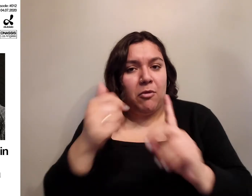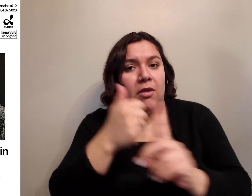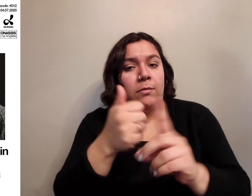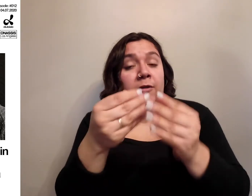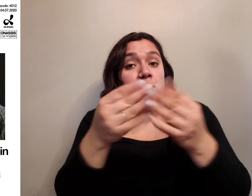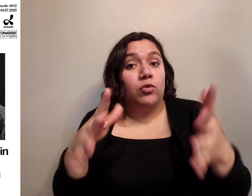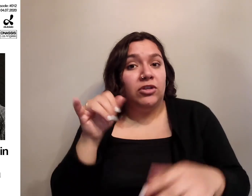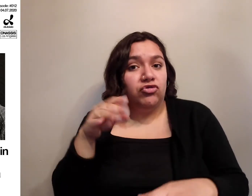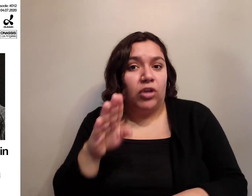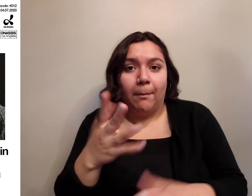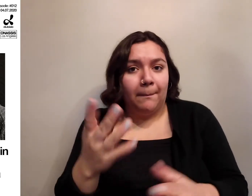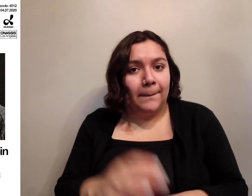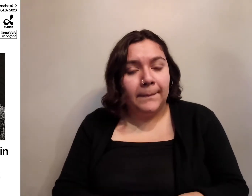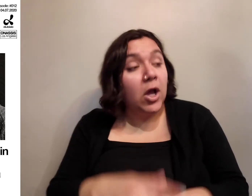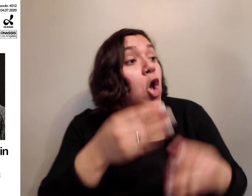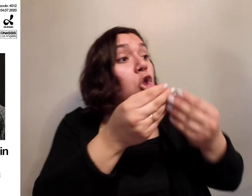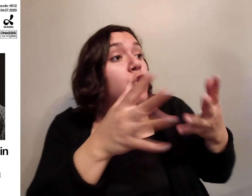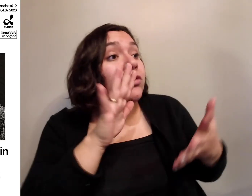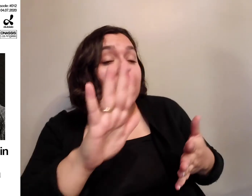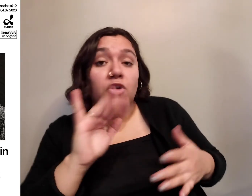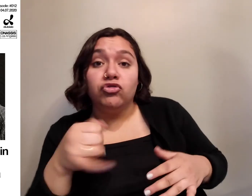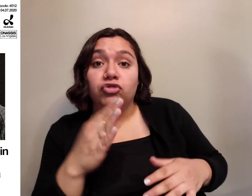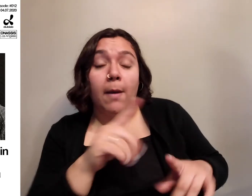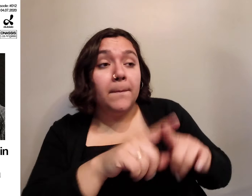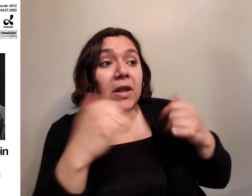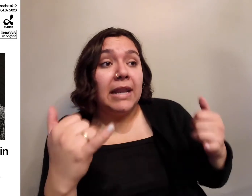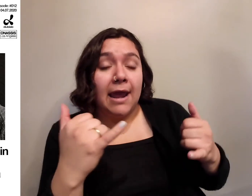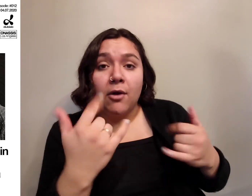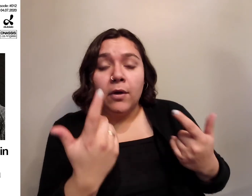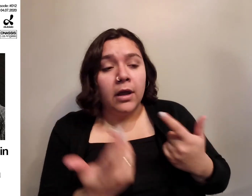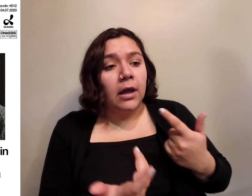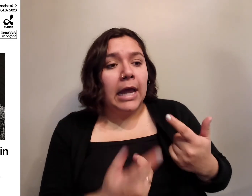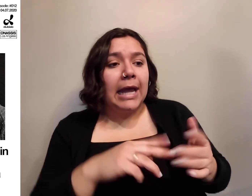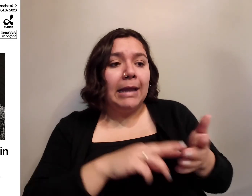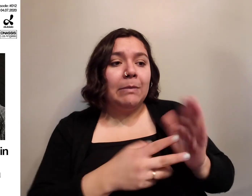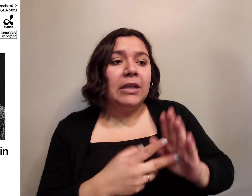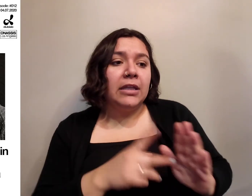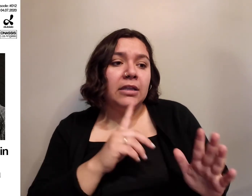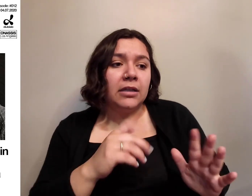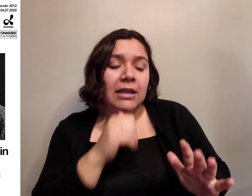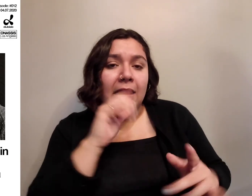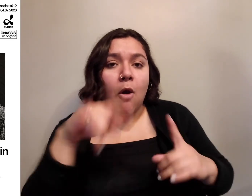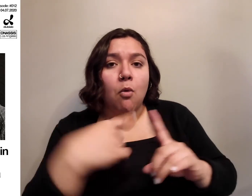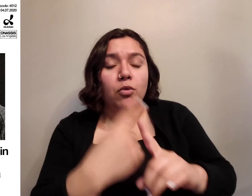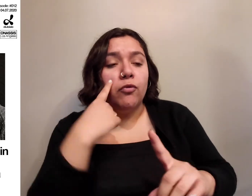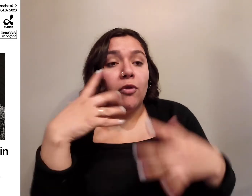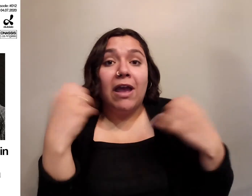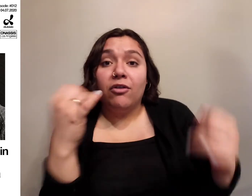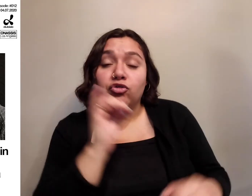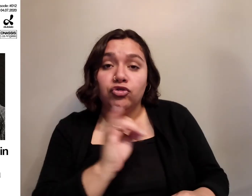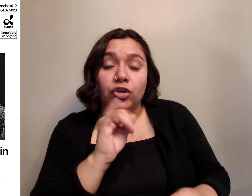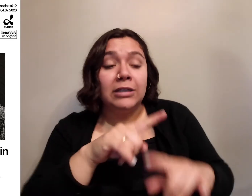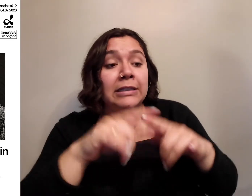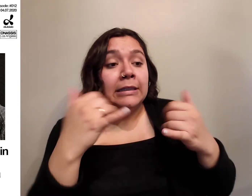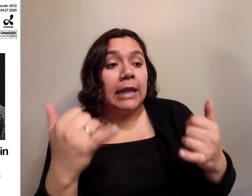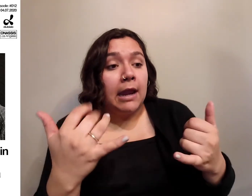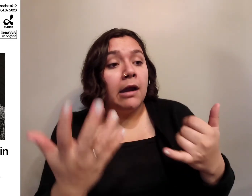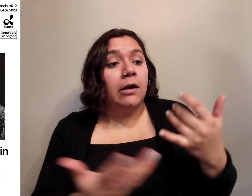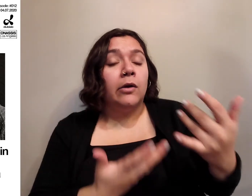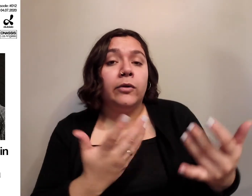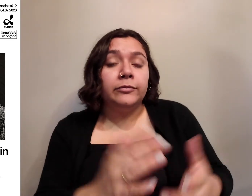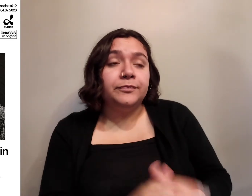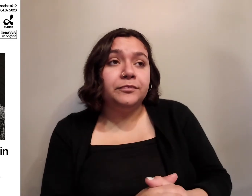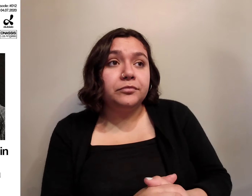That losing their jobs, but also unable, I mean, quite apart from the health insurance, we've just gone